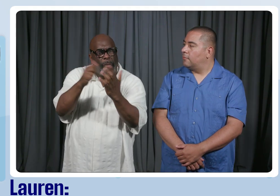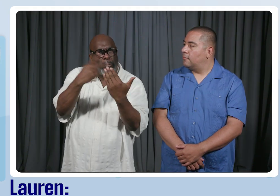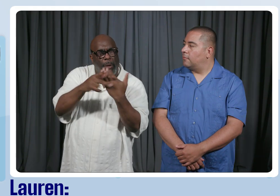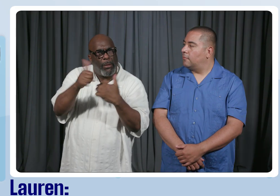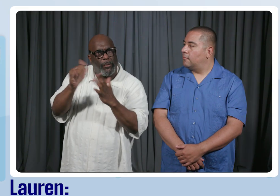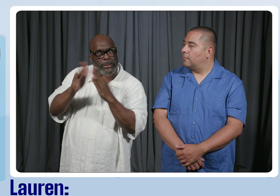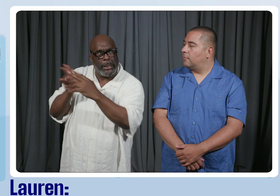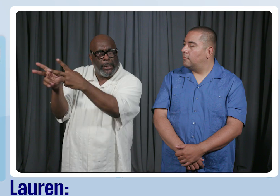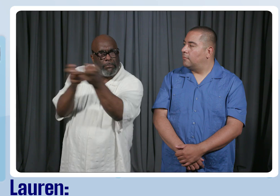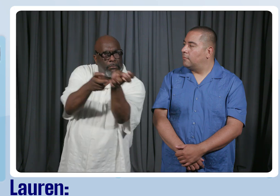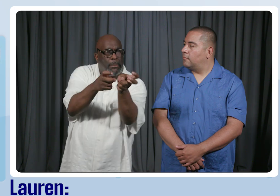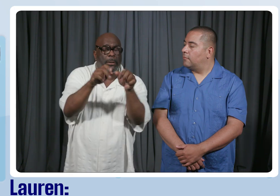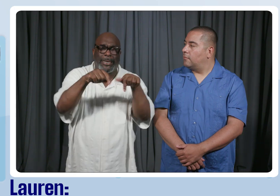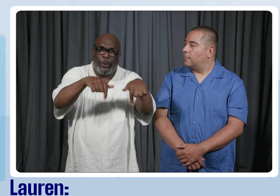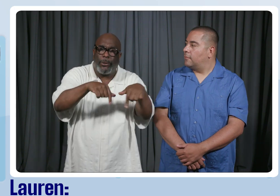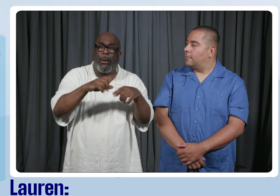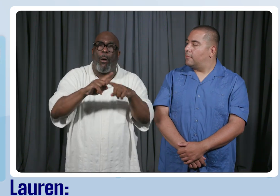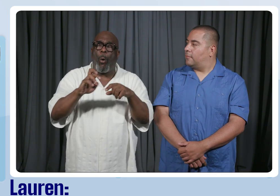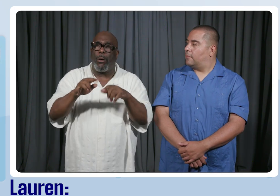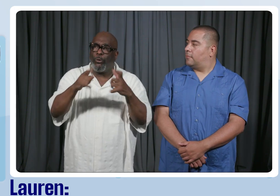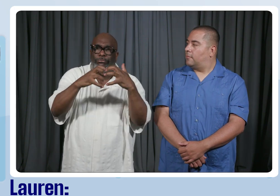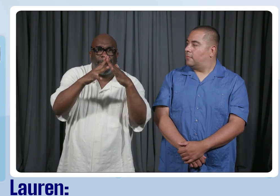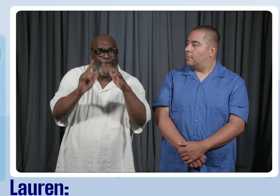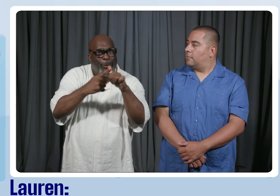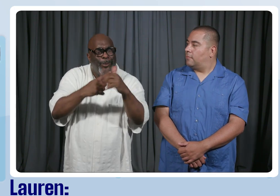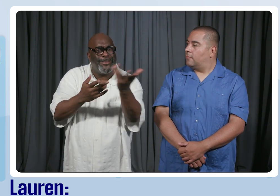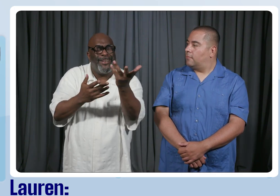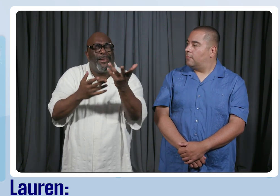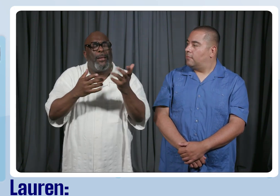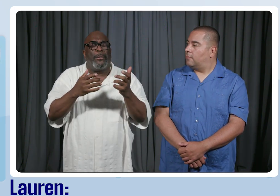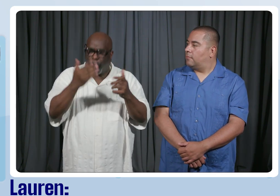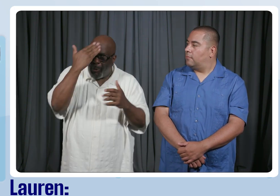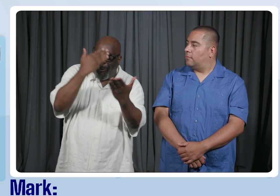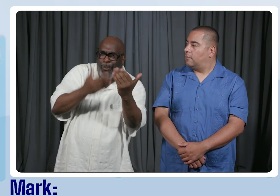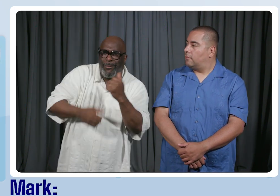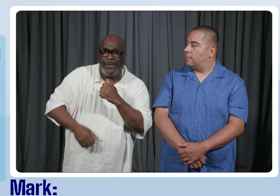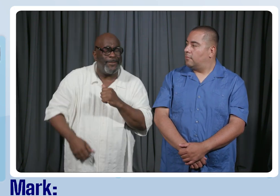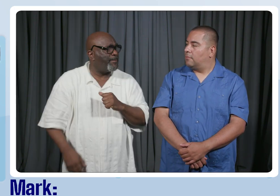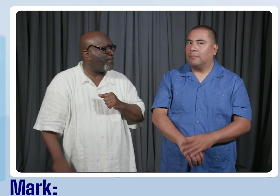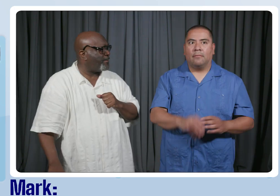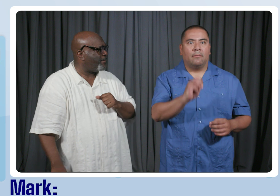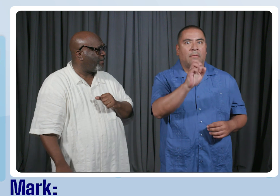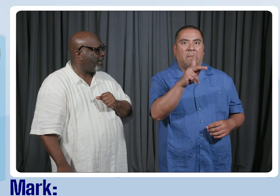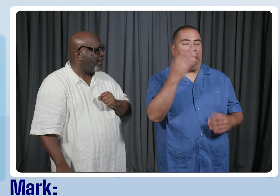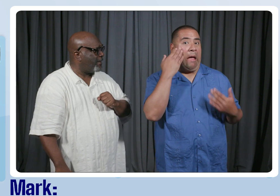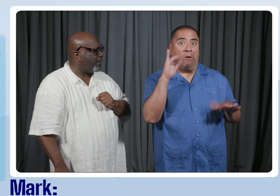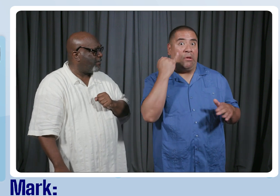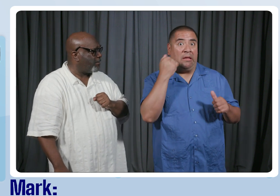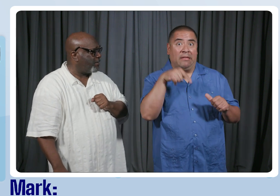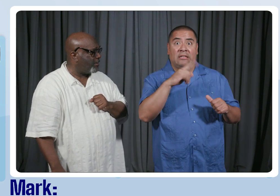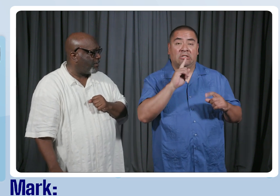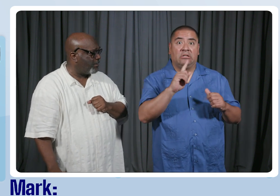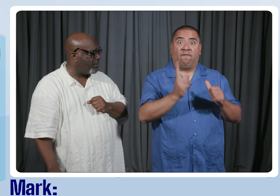city, or was this kind of the first of its kind? Do you know? I don't know if it was the first of its